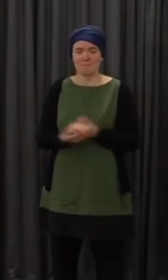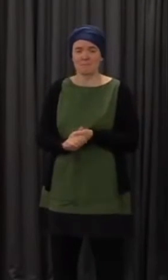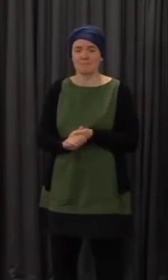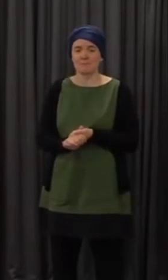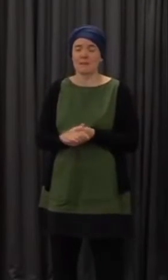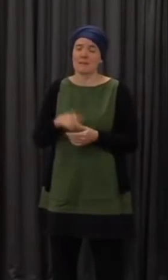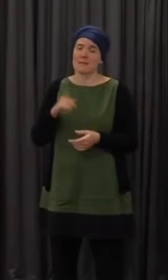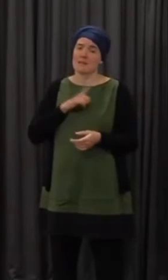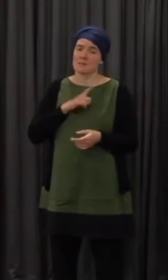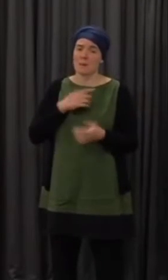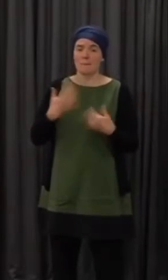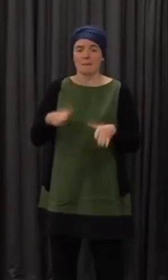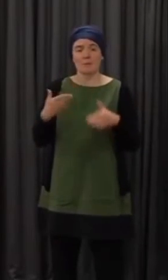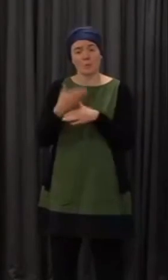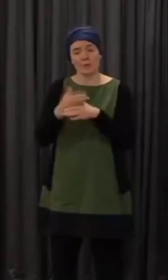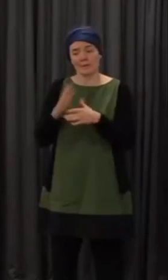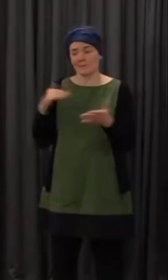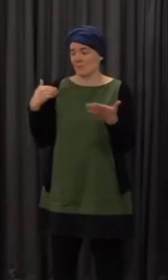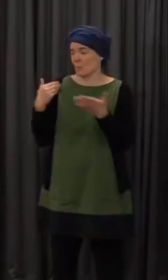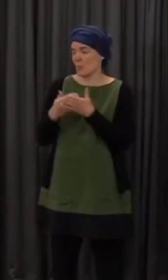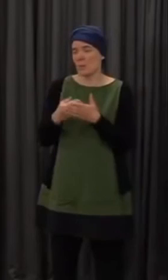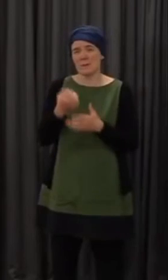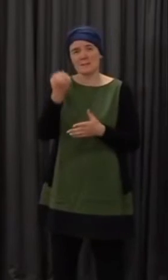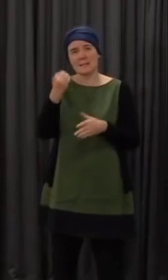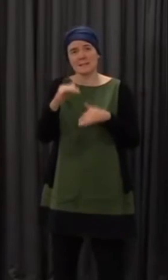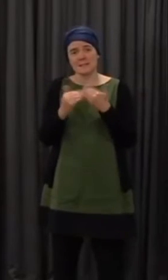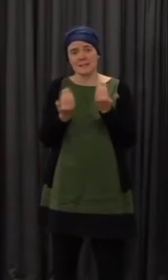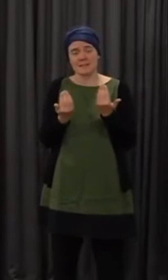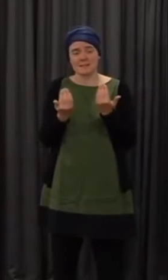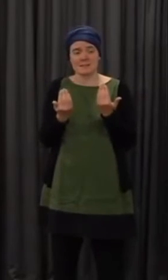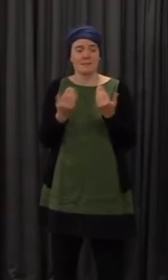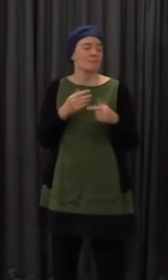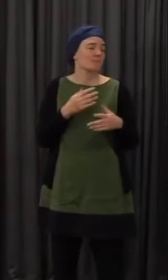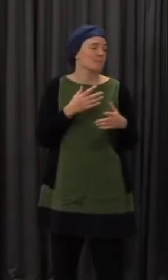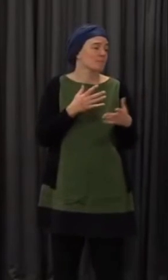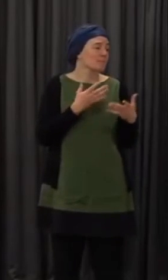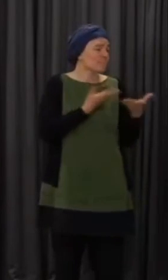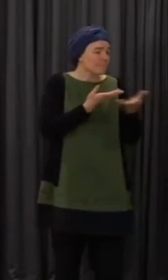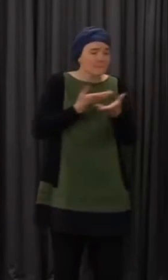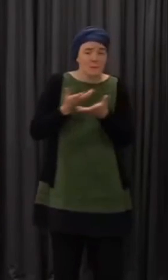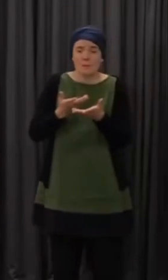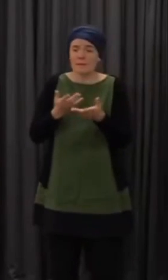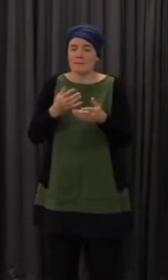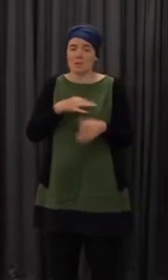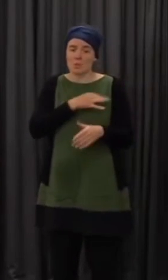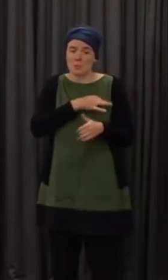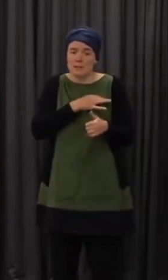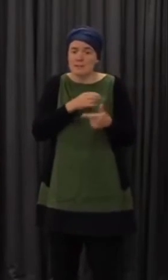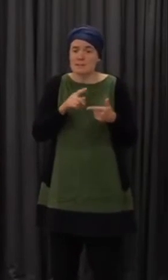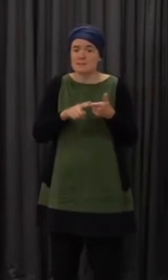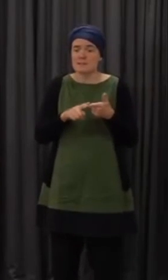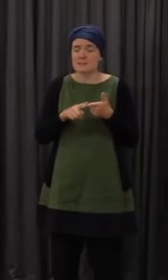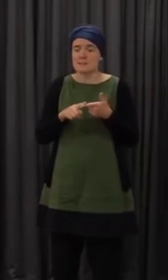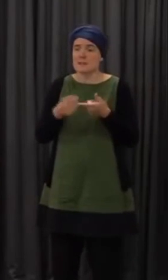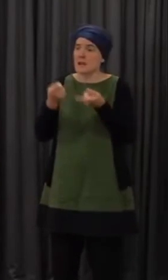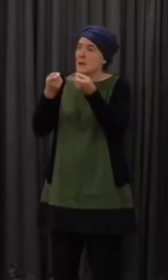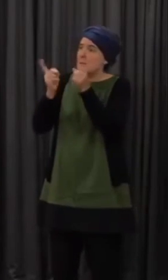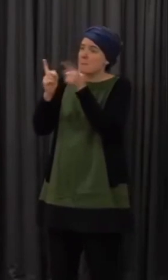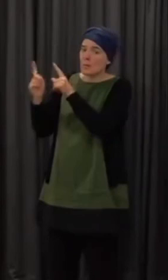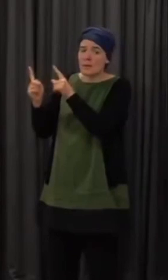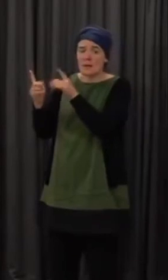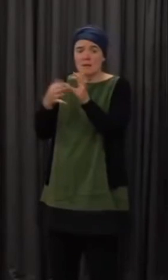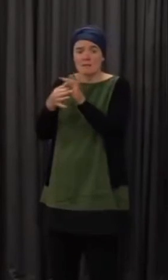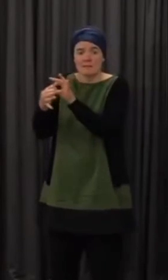on this over the last 10 days or more, involving trade unions, involving employer associations. Very